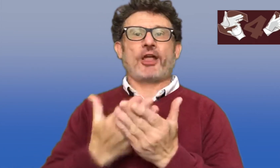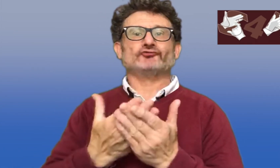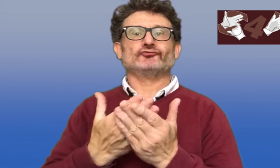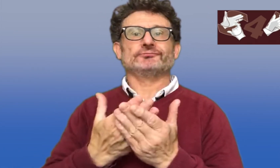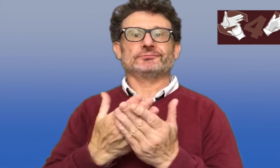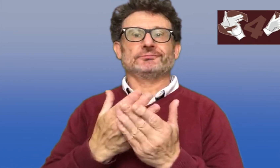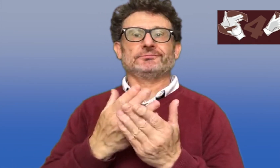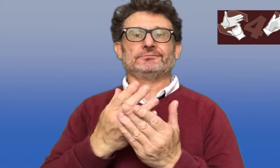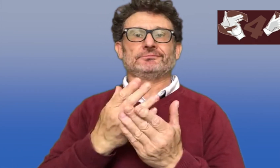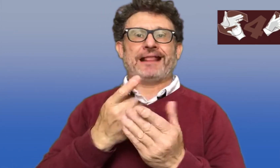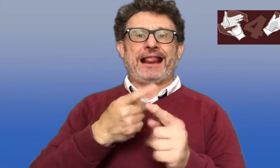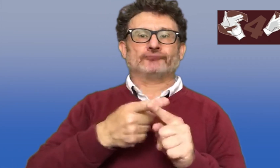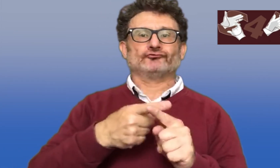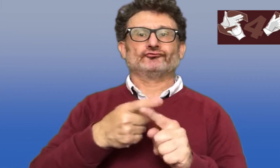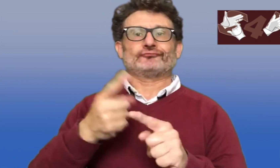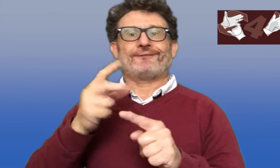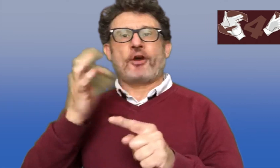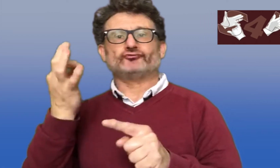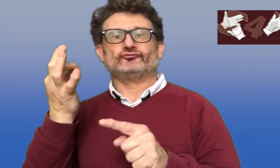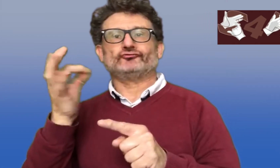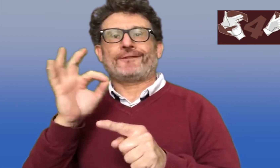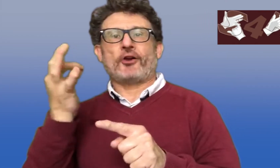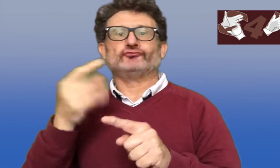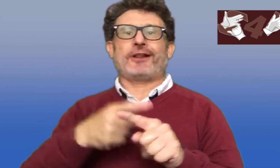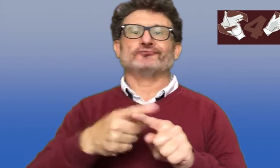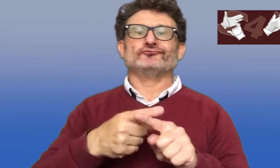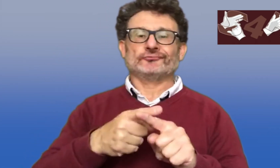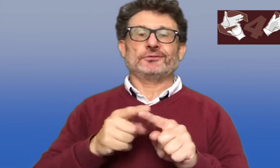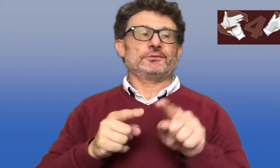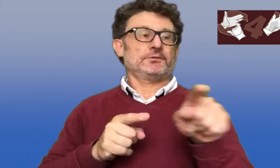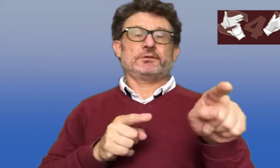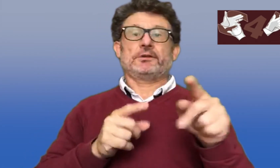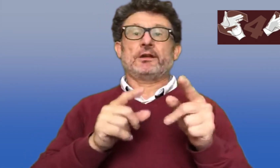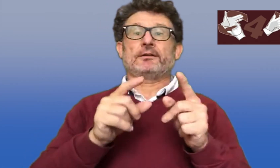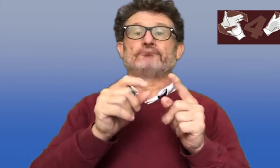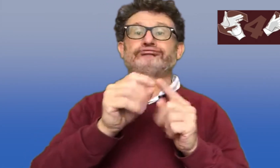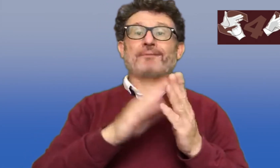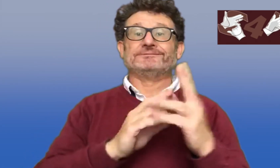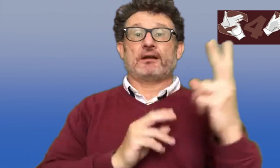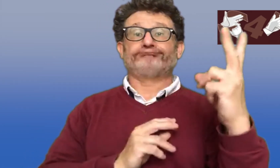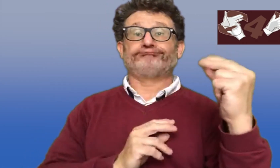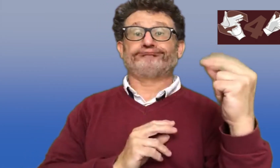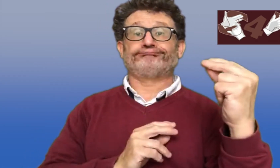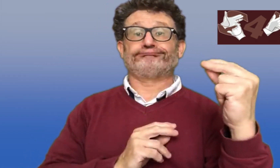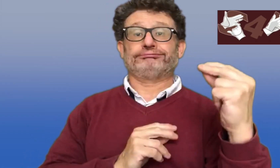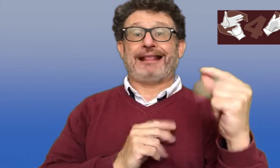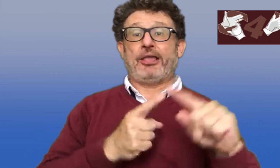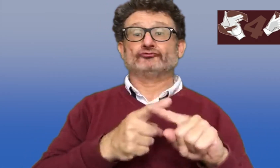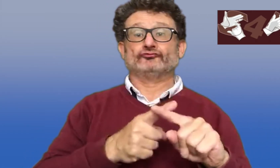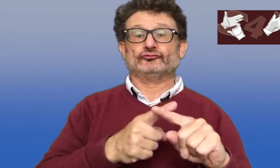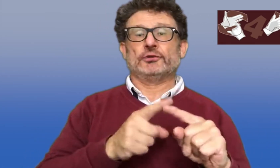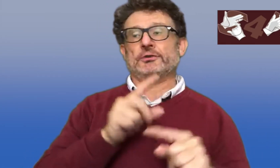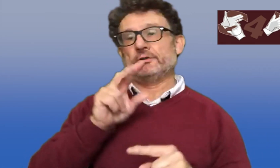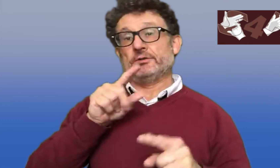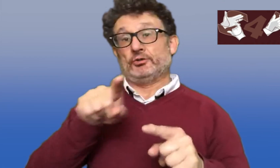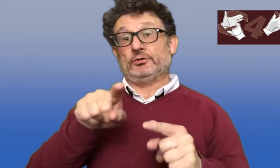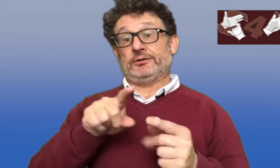And so you would have somebody who would be able to interpret between those two languages. So the English prime minister would use